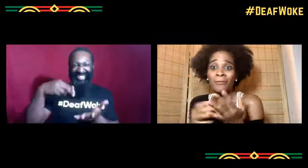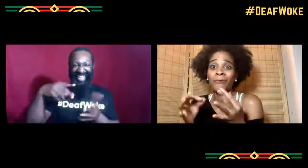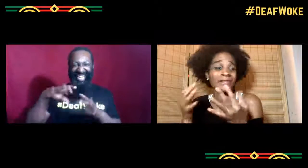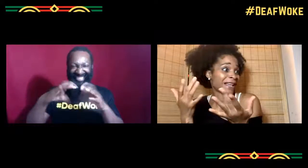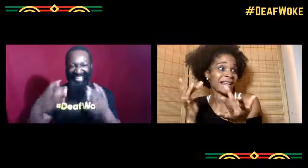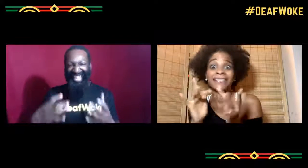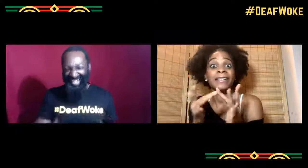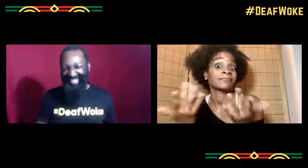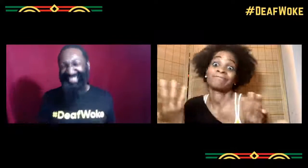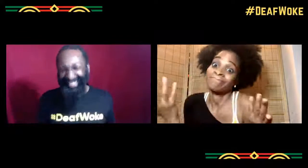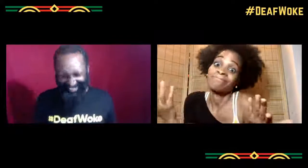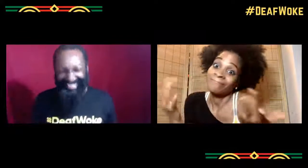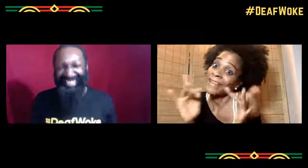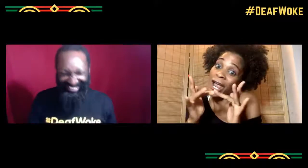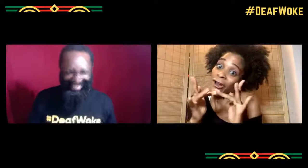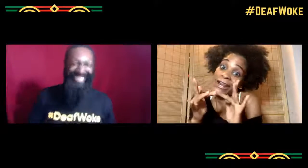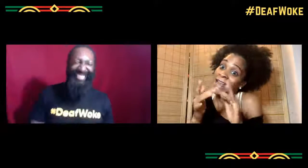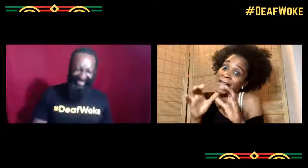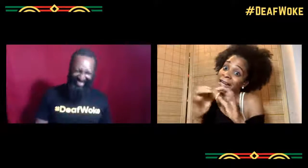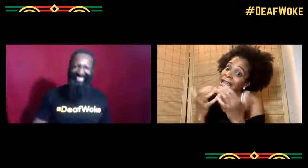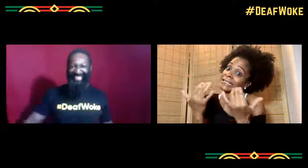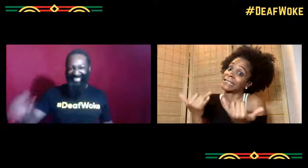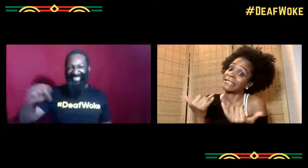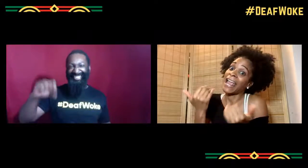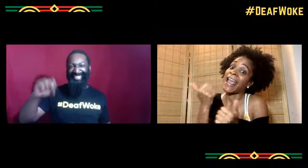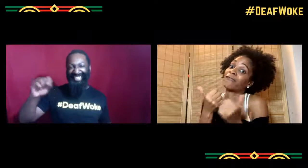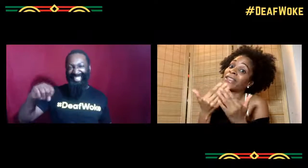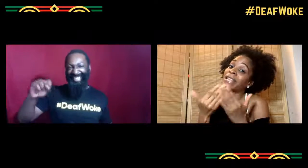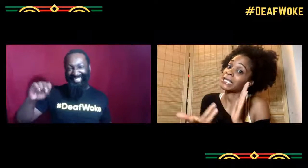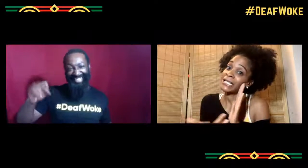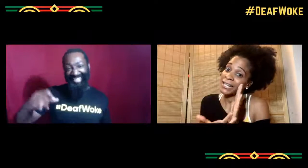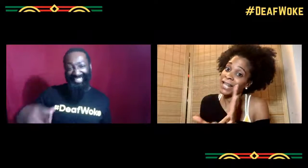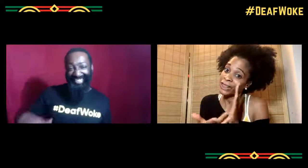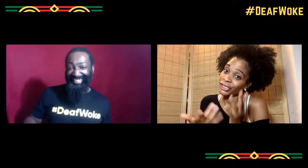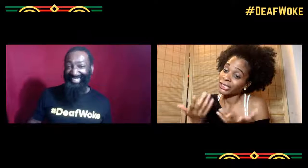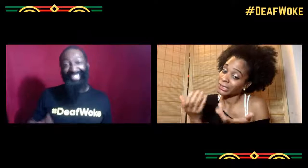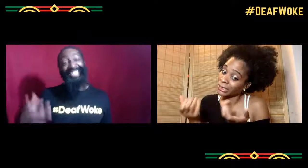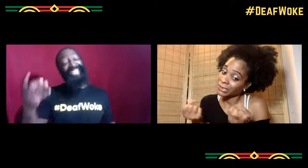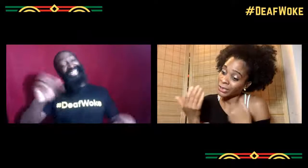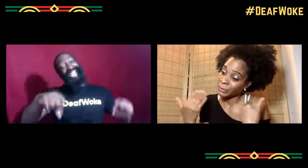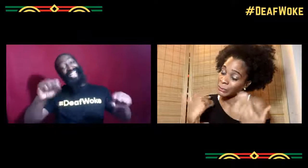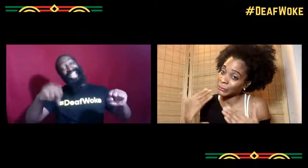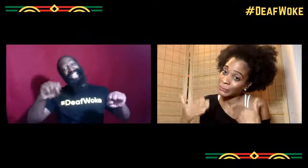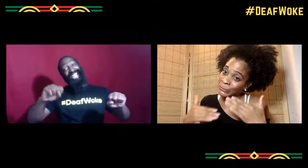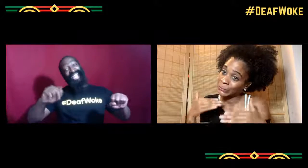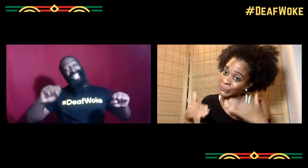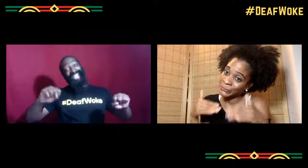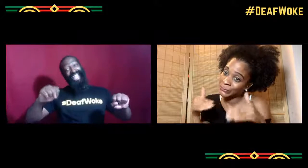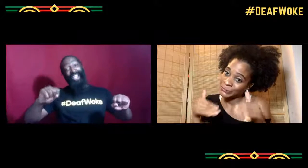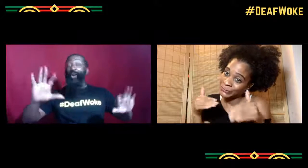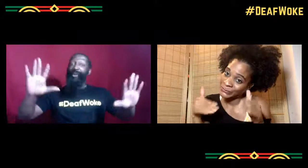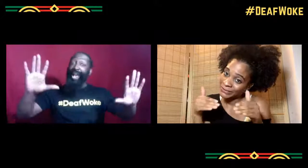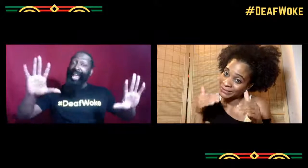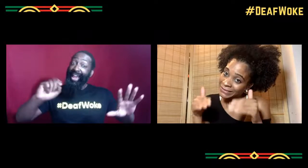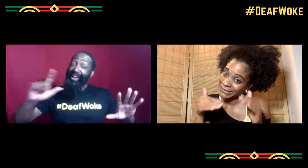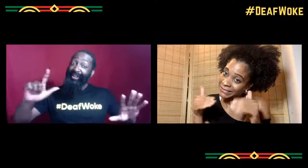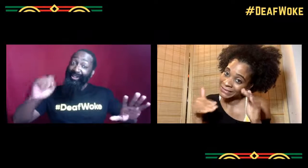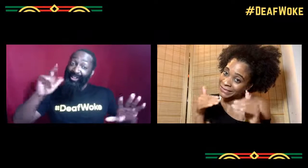classes now. Yeah, online. There's classes on the internet now.